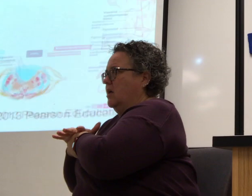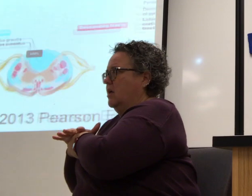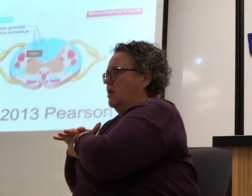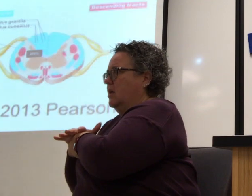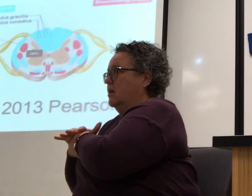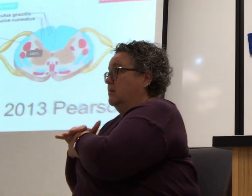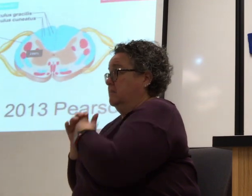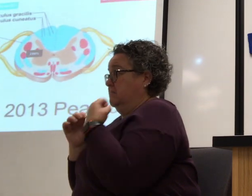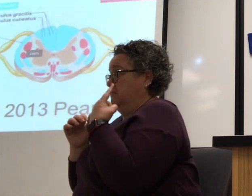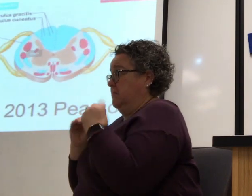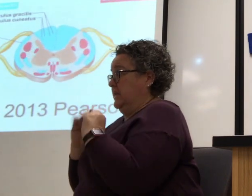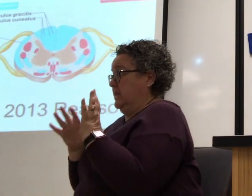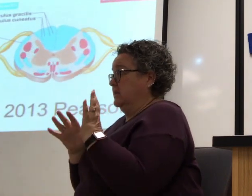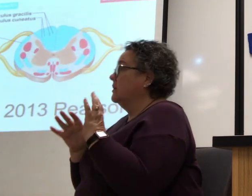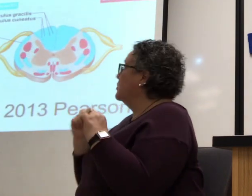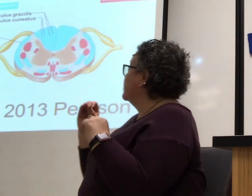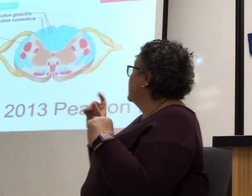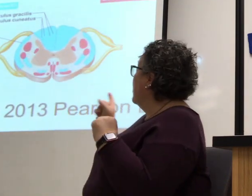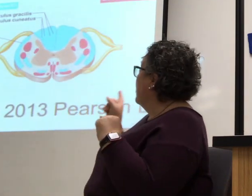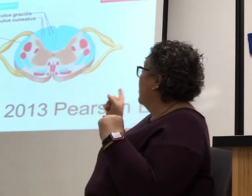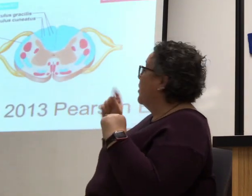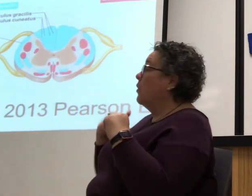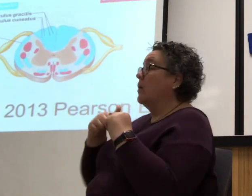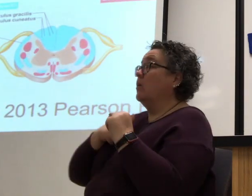picture, right there,